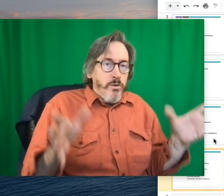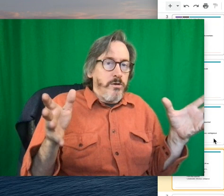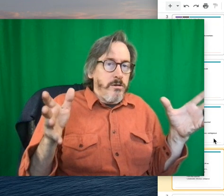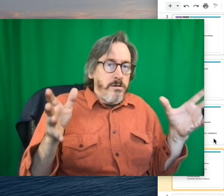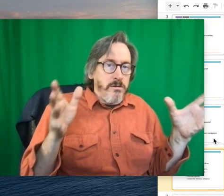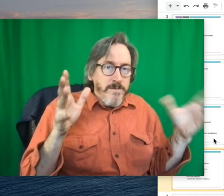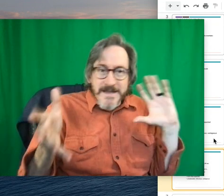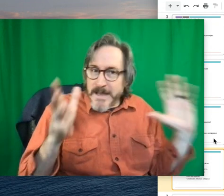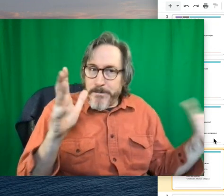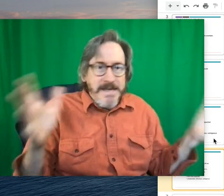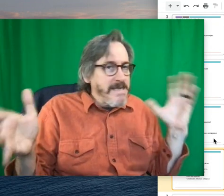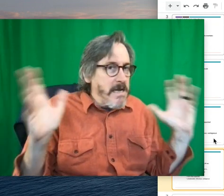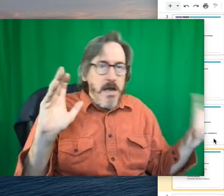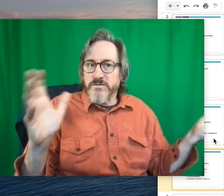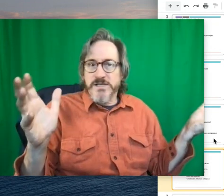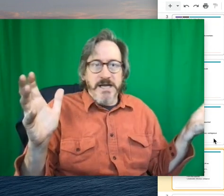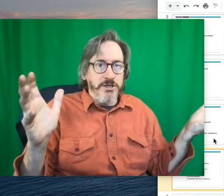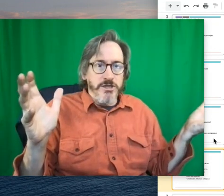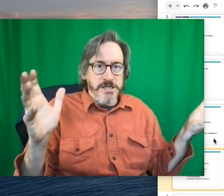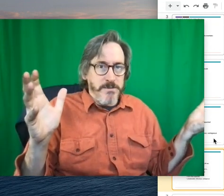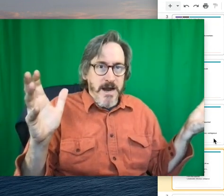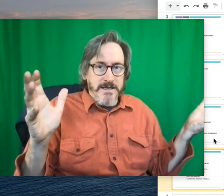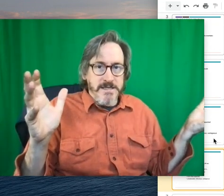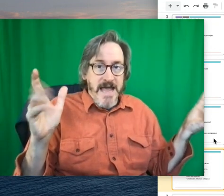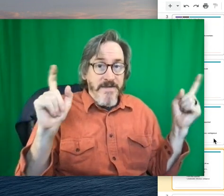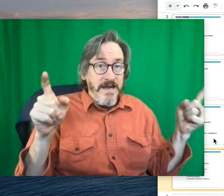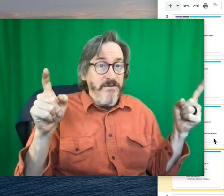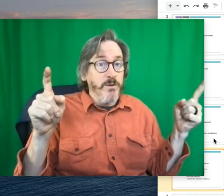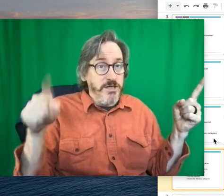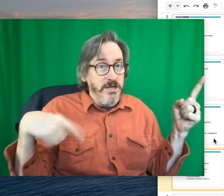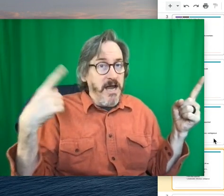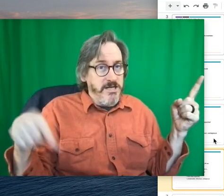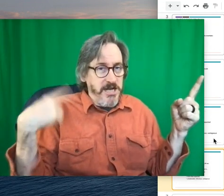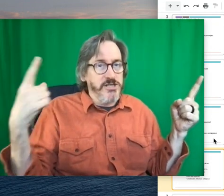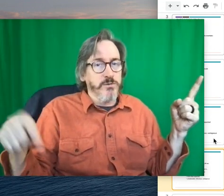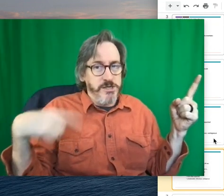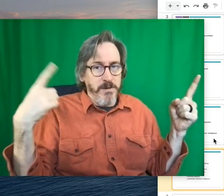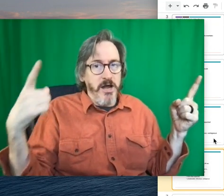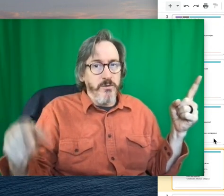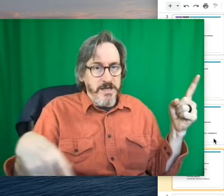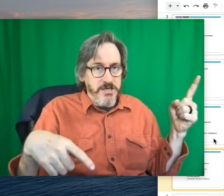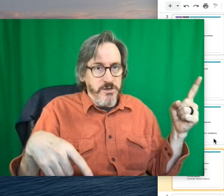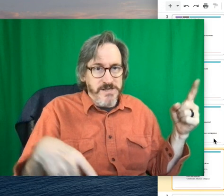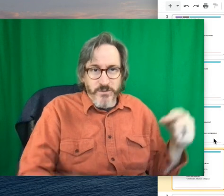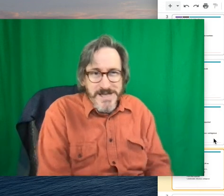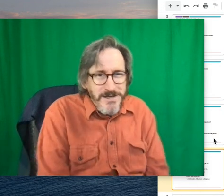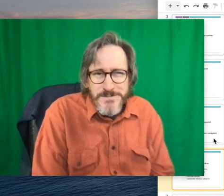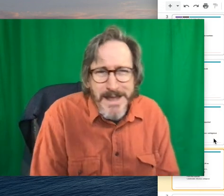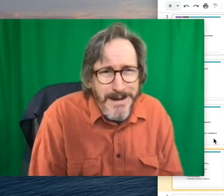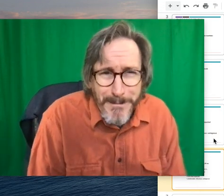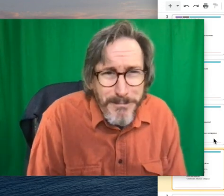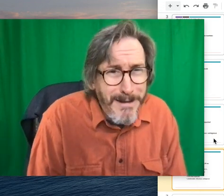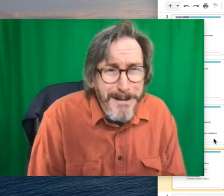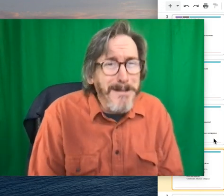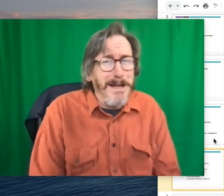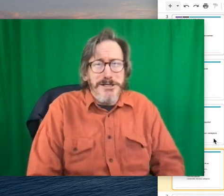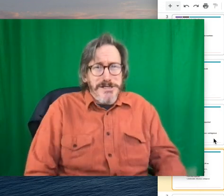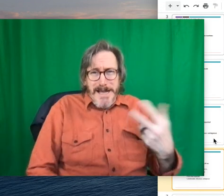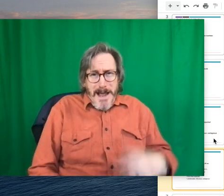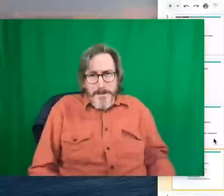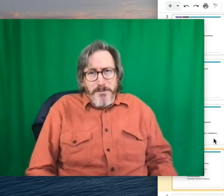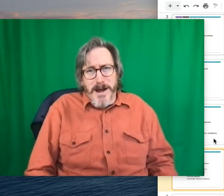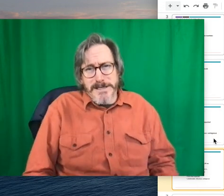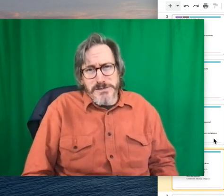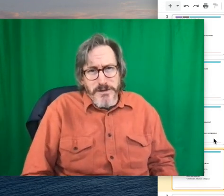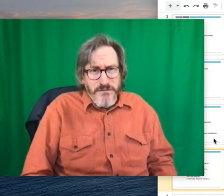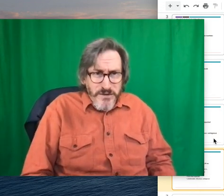So basic conversation just to practice and then give you a chance to respond with each of those different ones. Just make it up. Like just